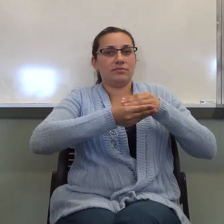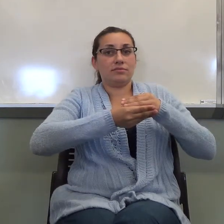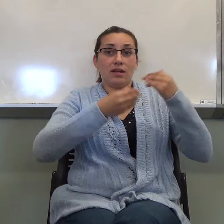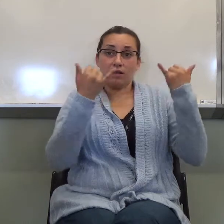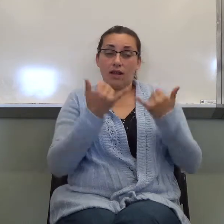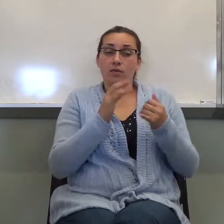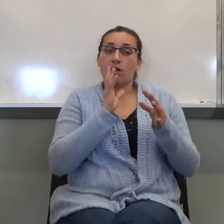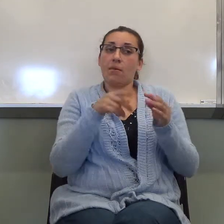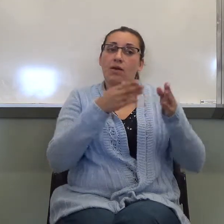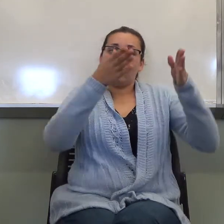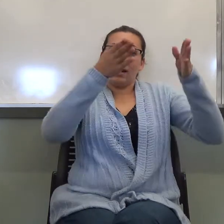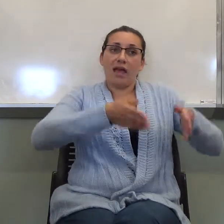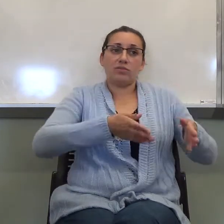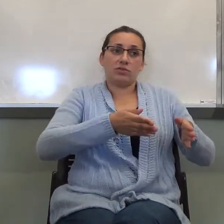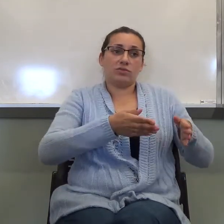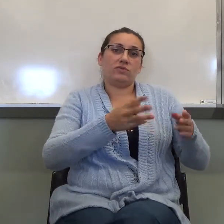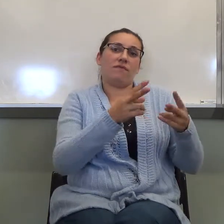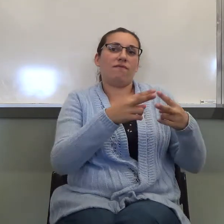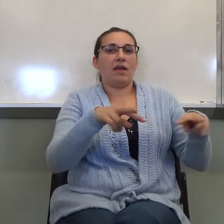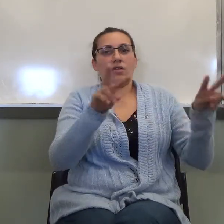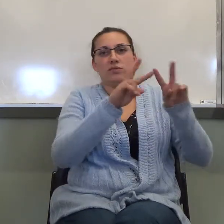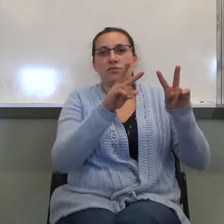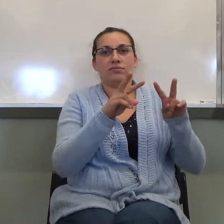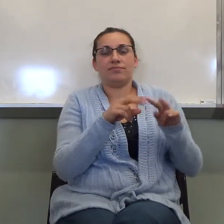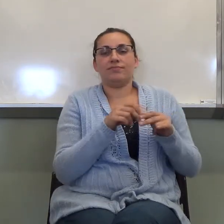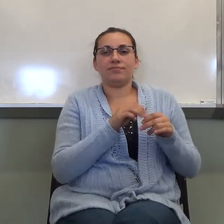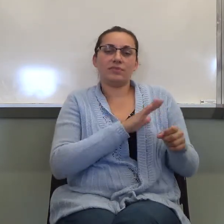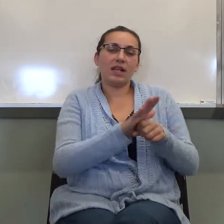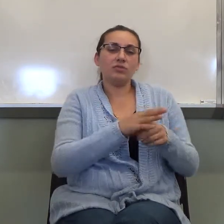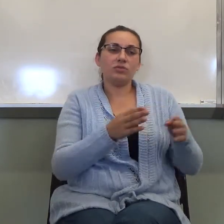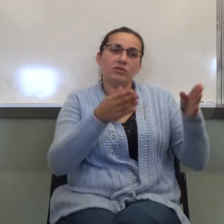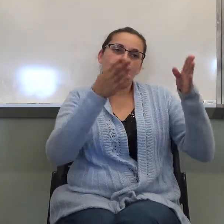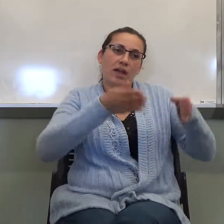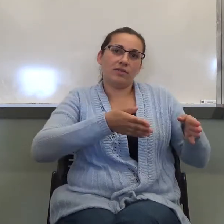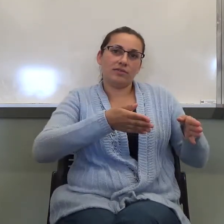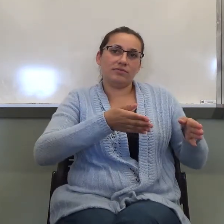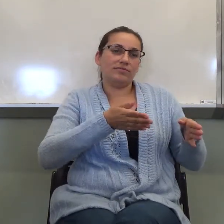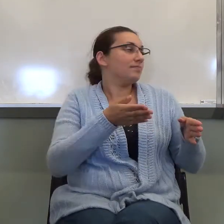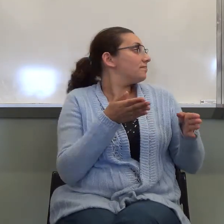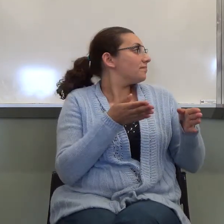Add the absolute values and attach the same sign, the common sign.